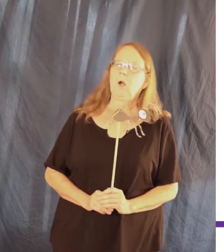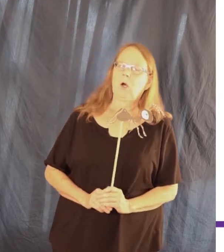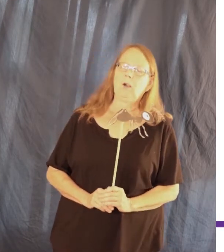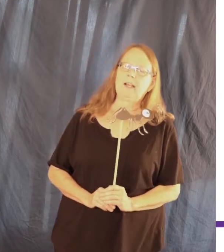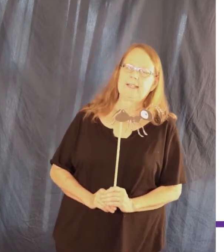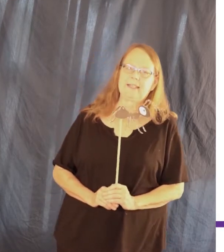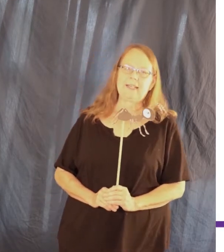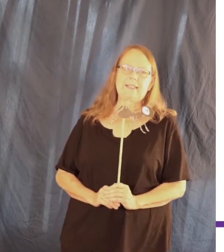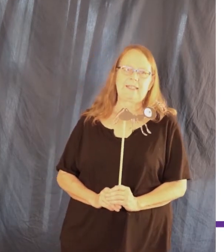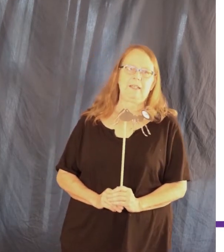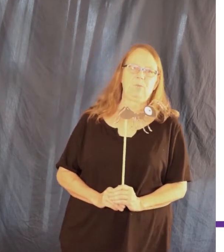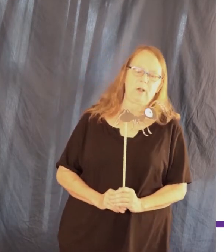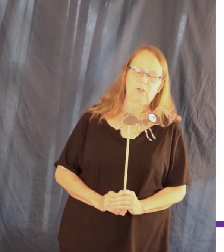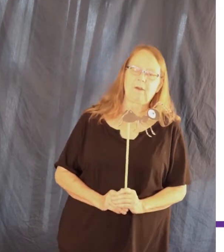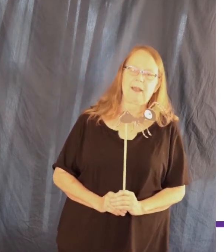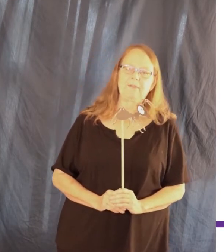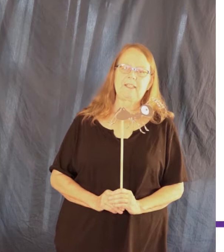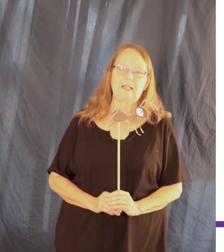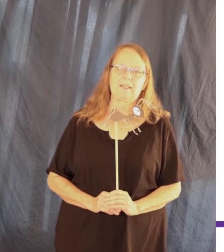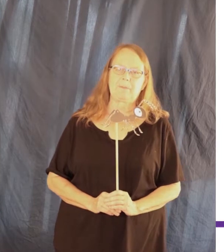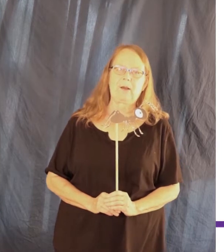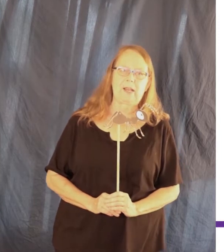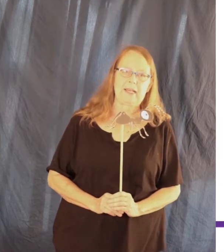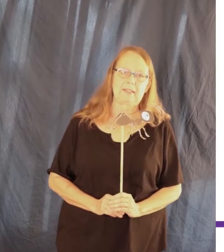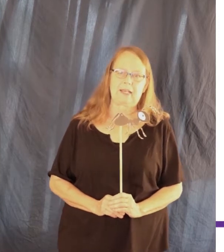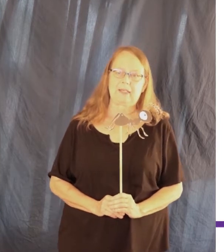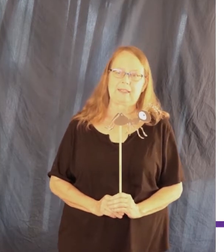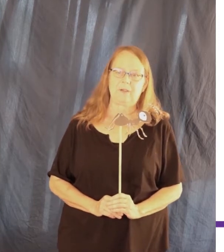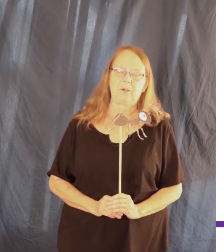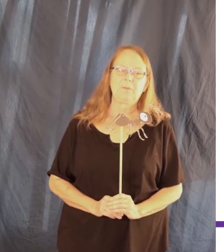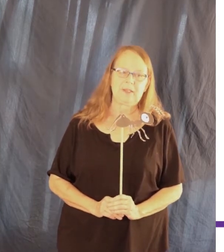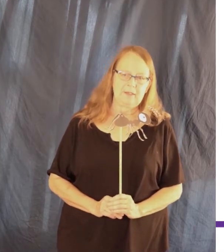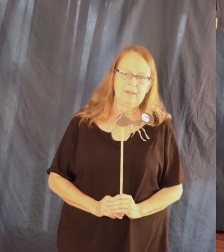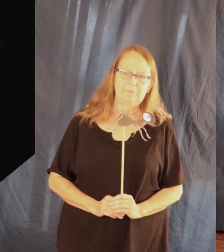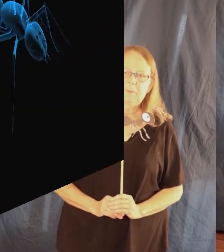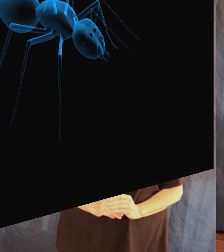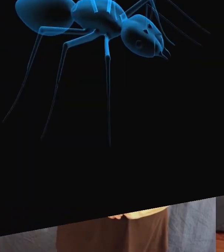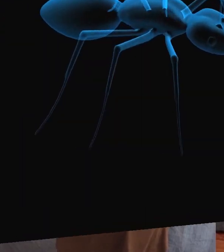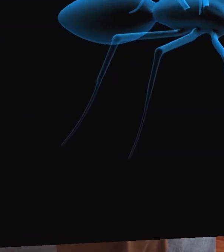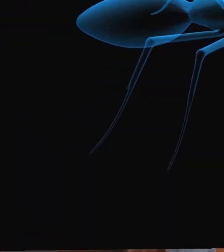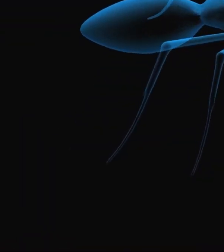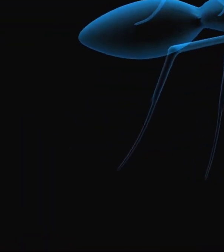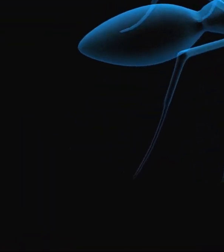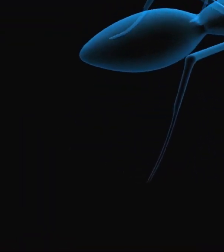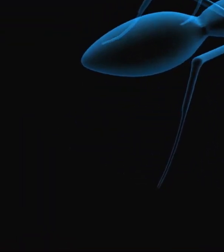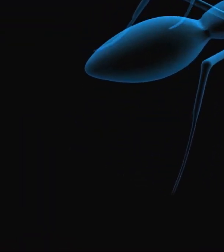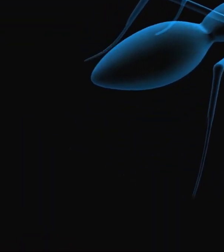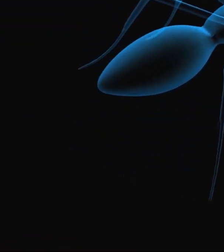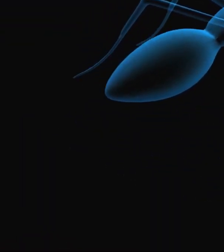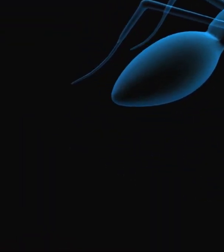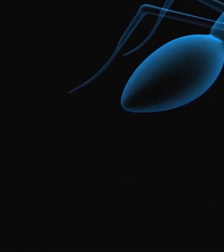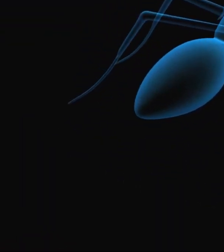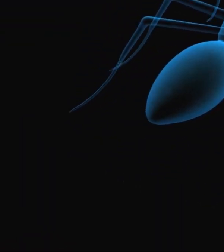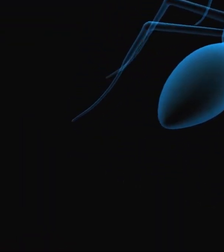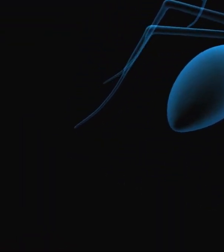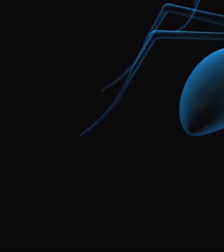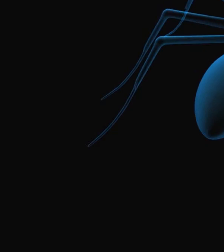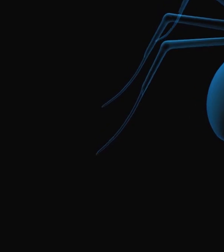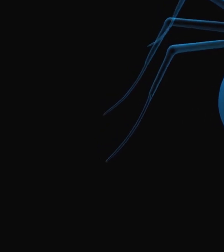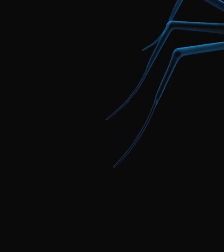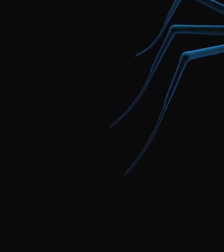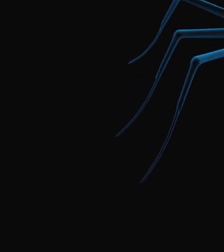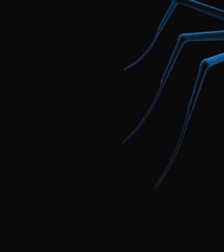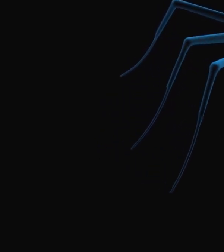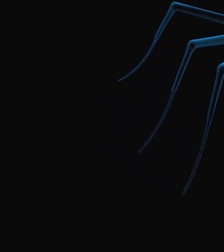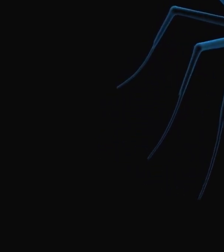Yep! Alright let's see what you have to tell us about ants Alexander. Oh Alexander that's a great picture of an ant for everyone.